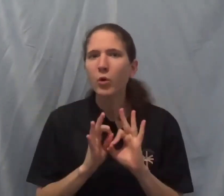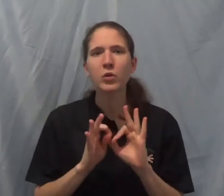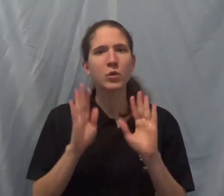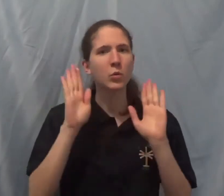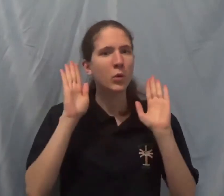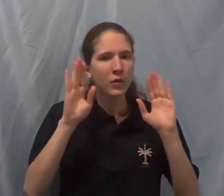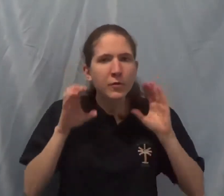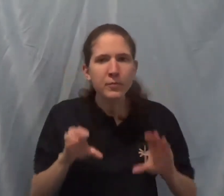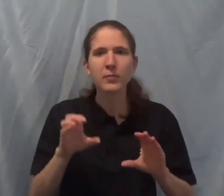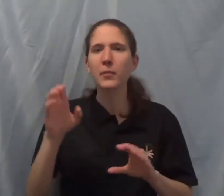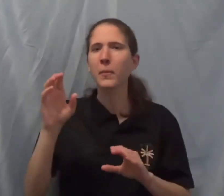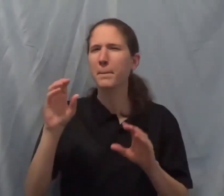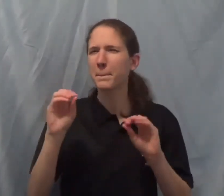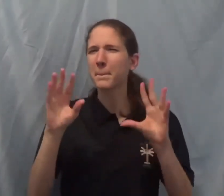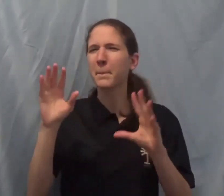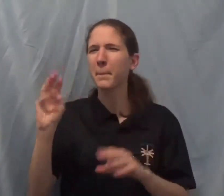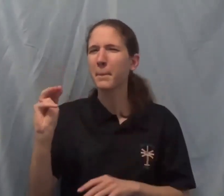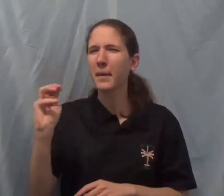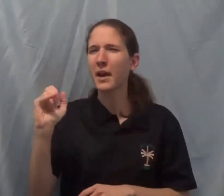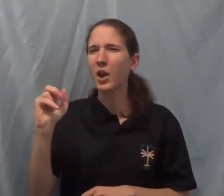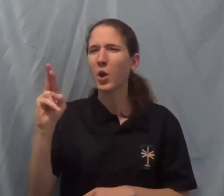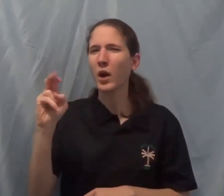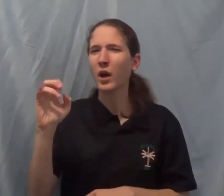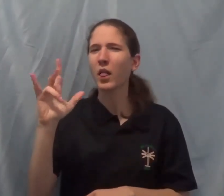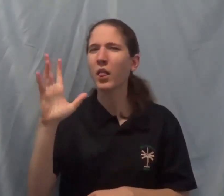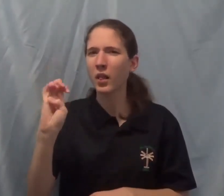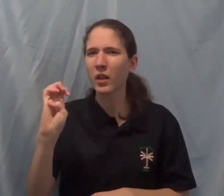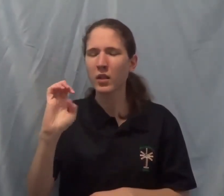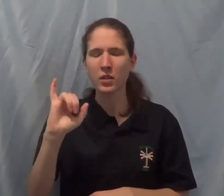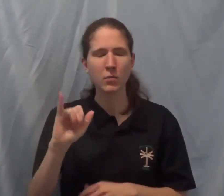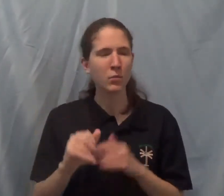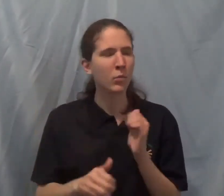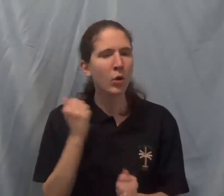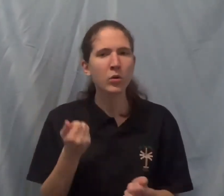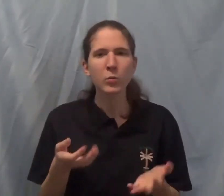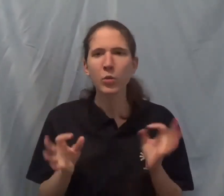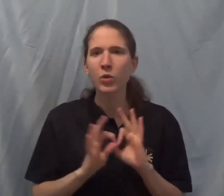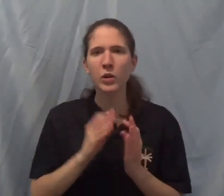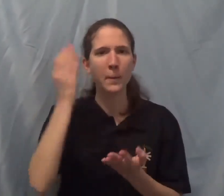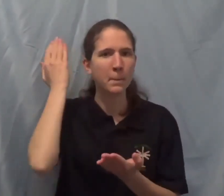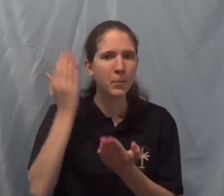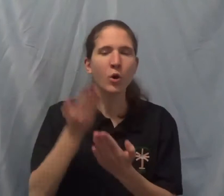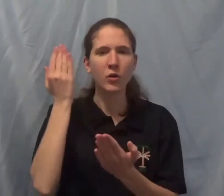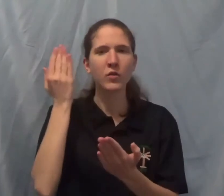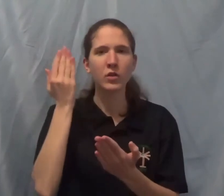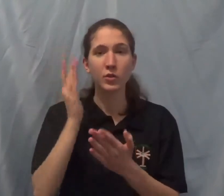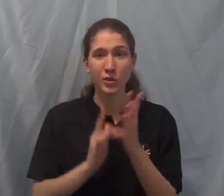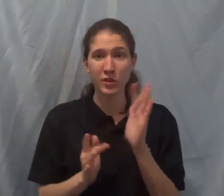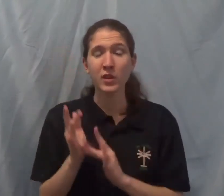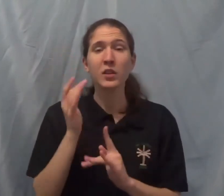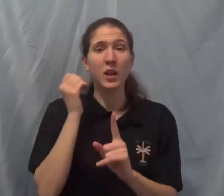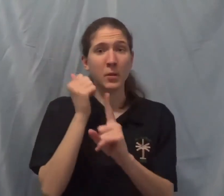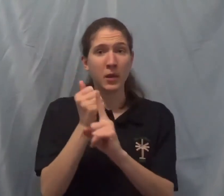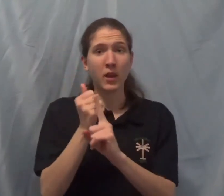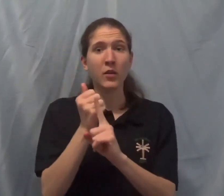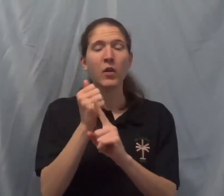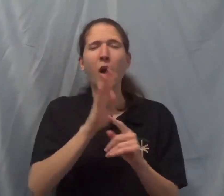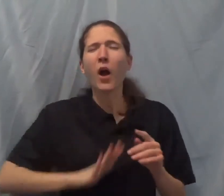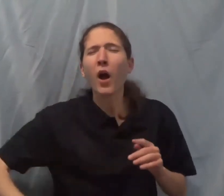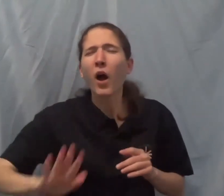the incontrovertible proof that Jesus is the Savior of the world. It is the sign, the ultimate sign,